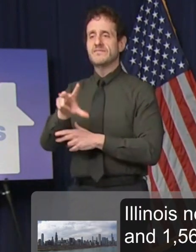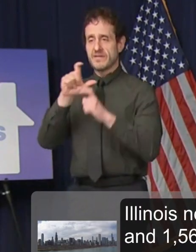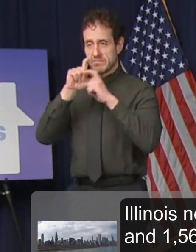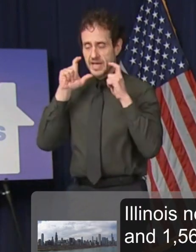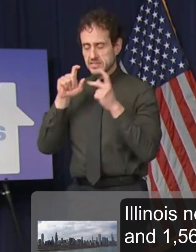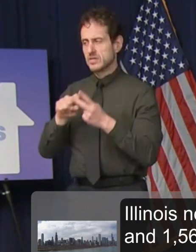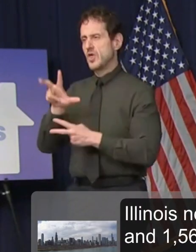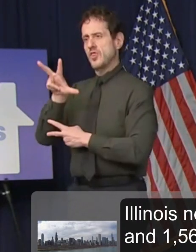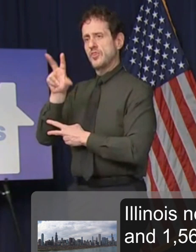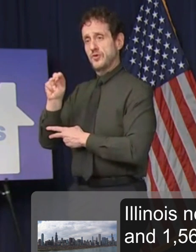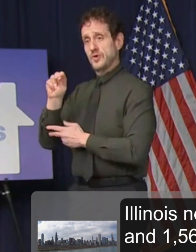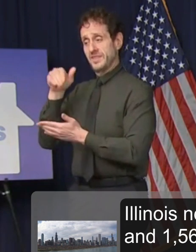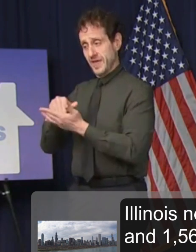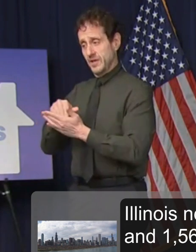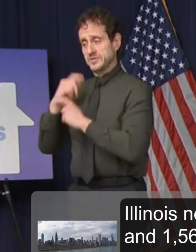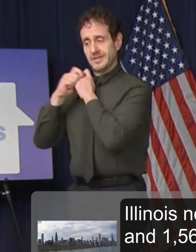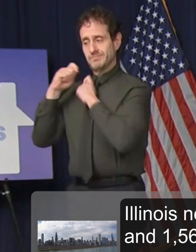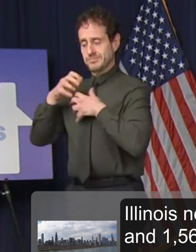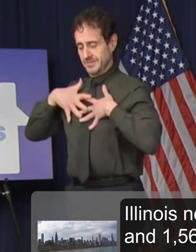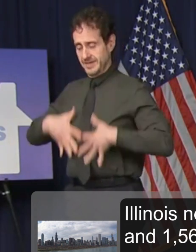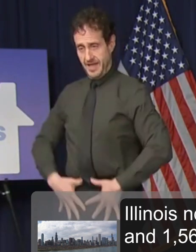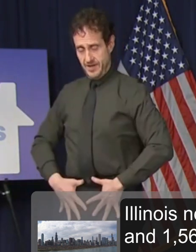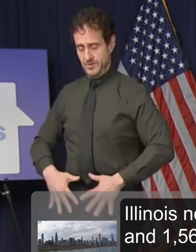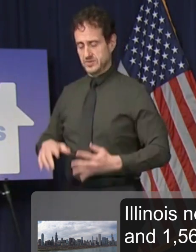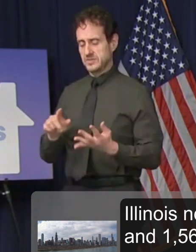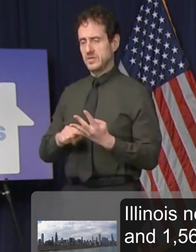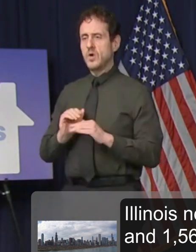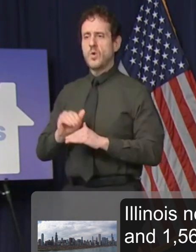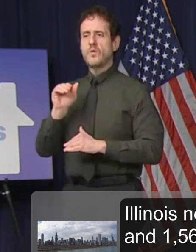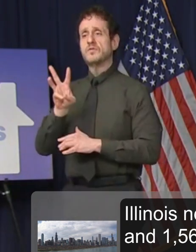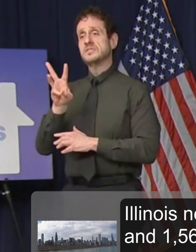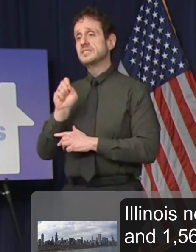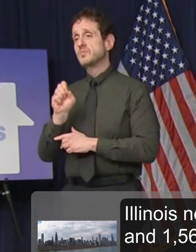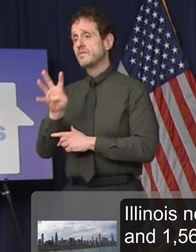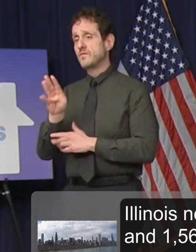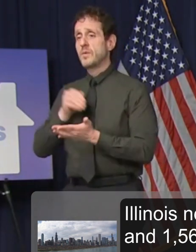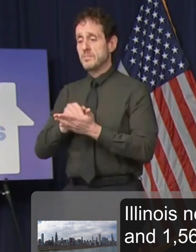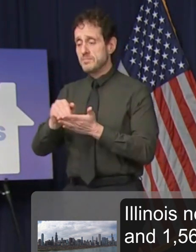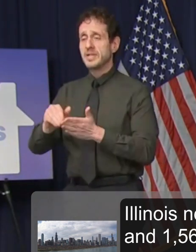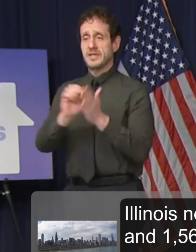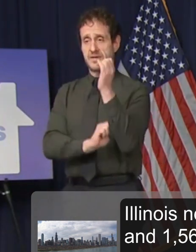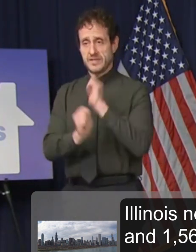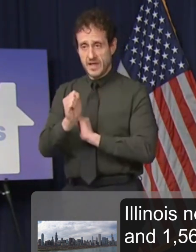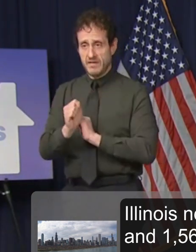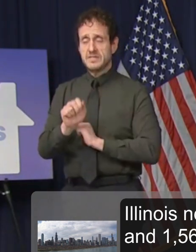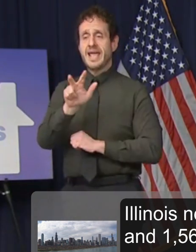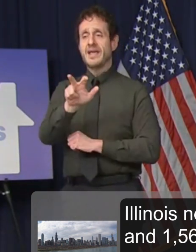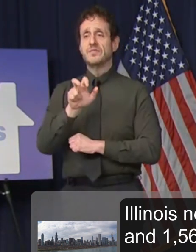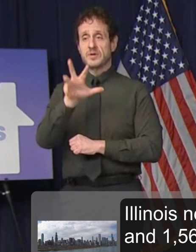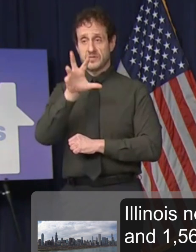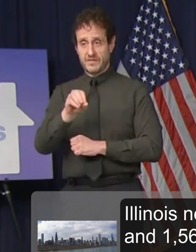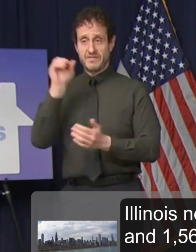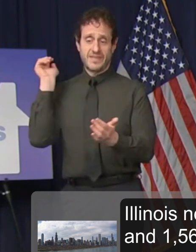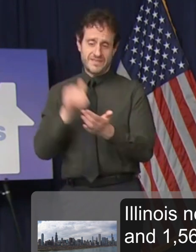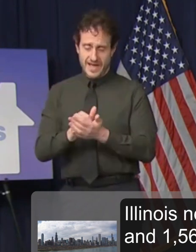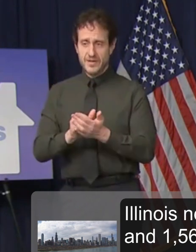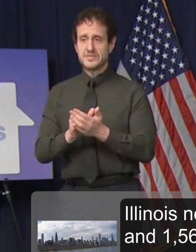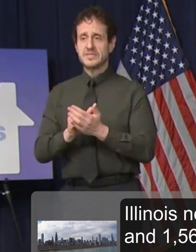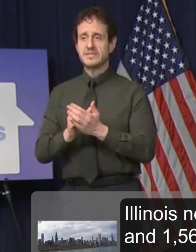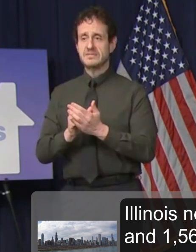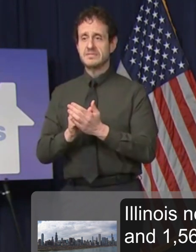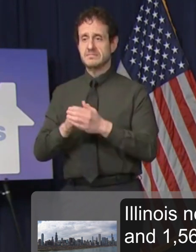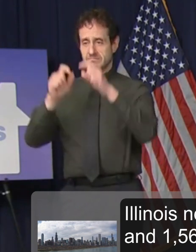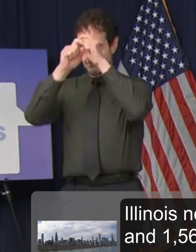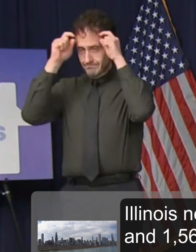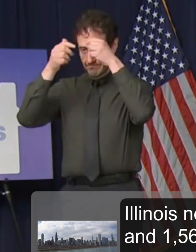over 30,000 gowns, over 6.4 million gloves, and over 350,000 face